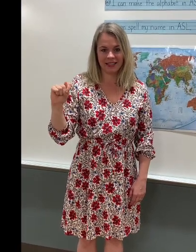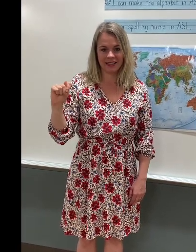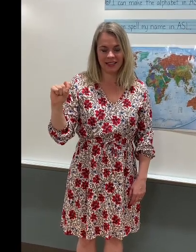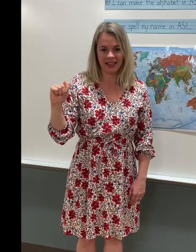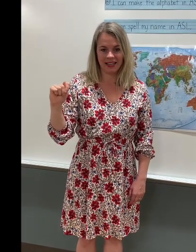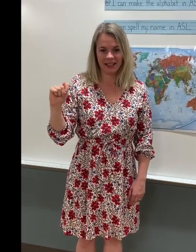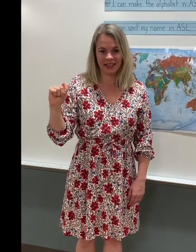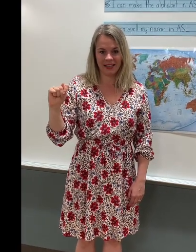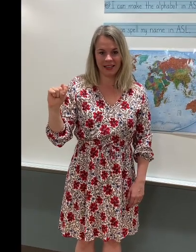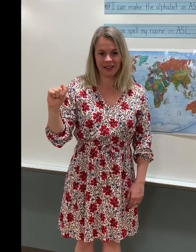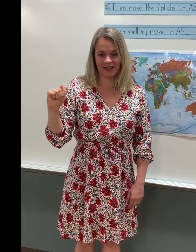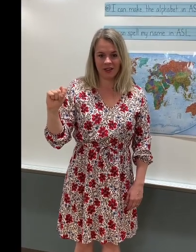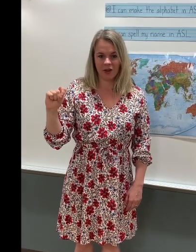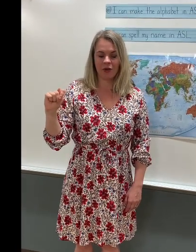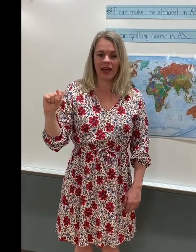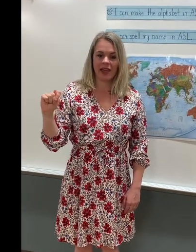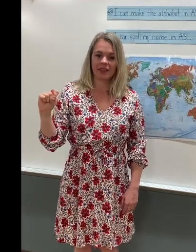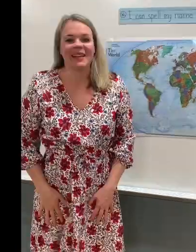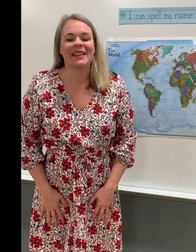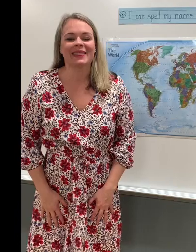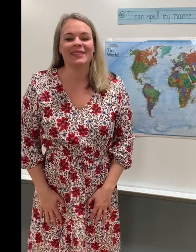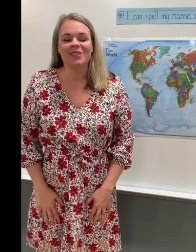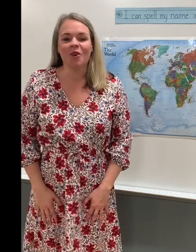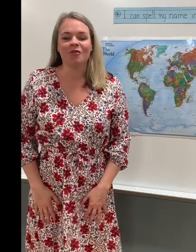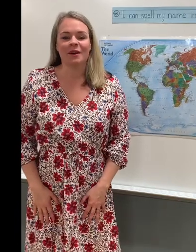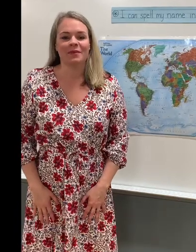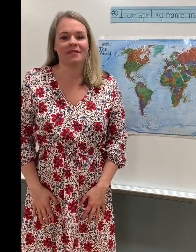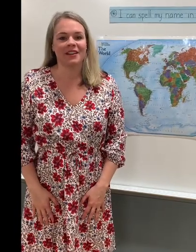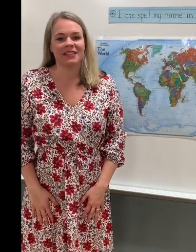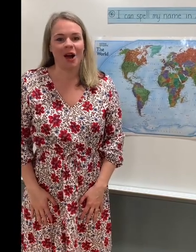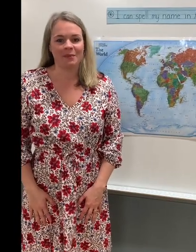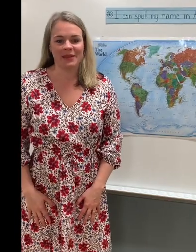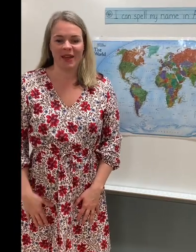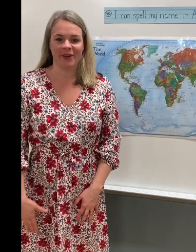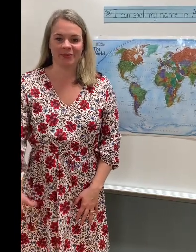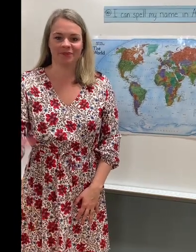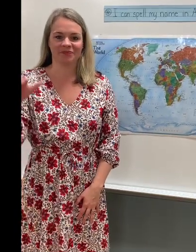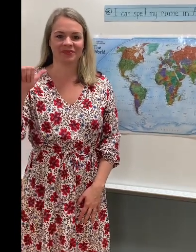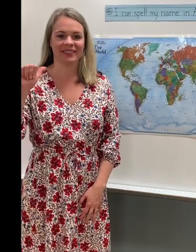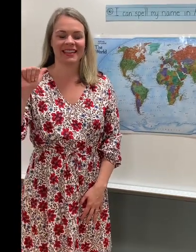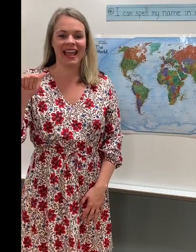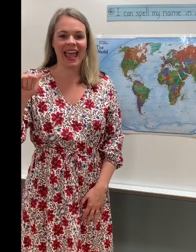T. Okay, let's go from the very top together. A,